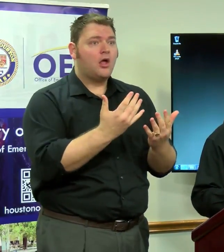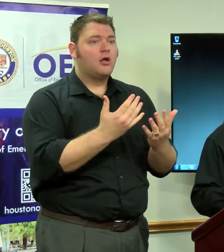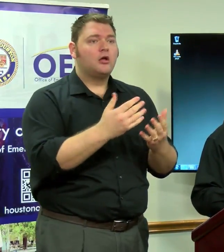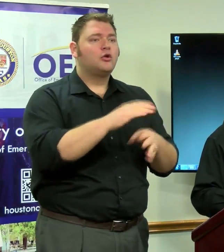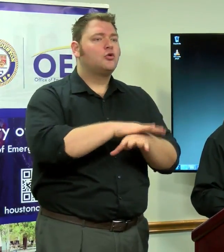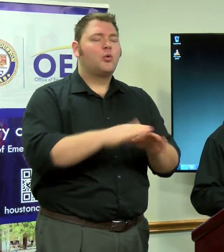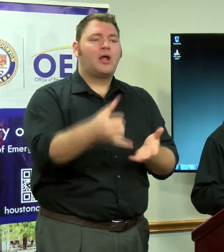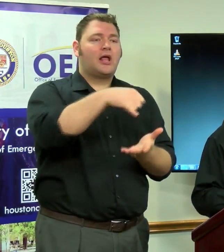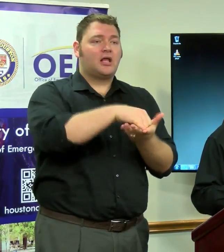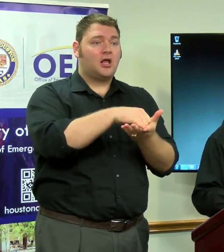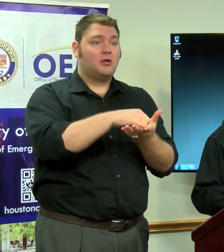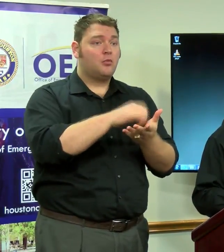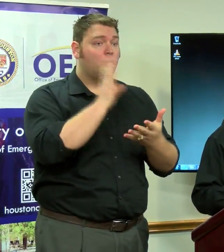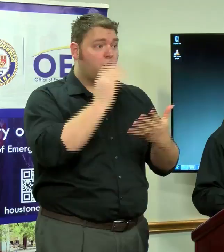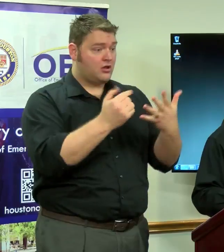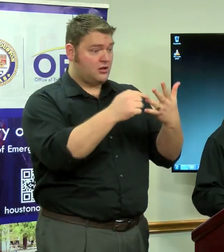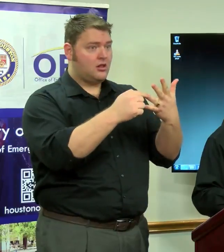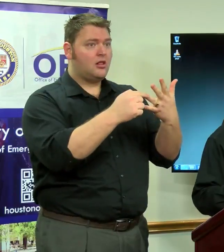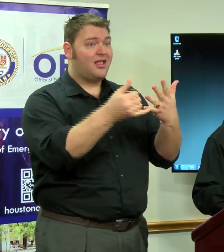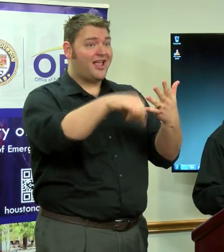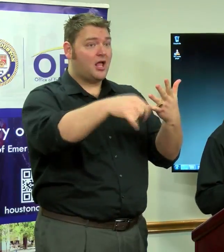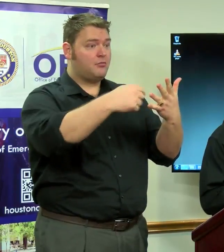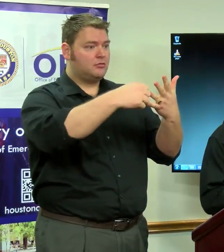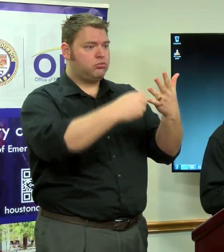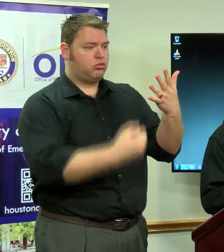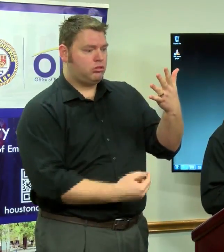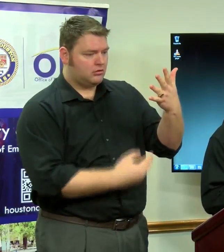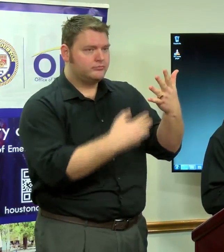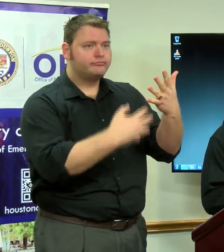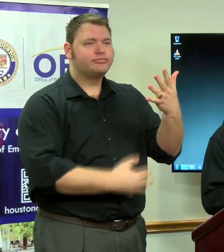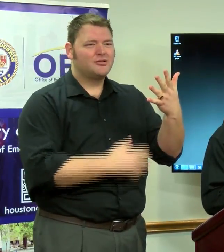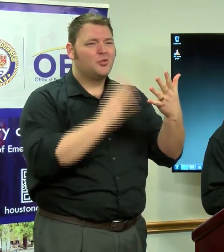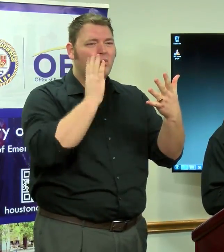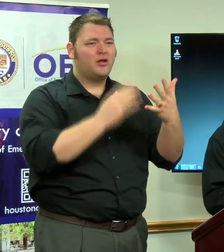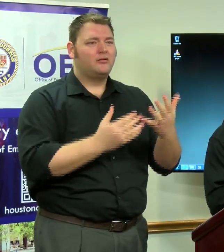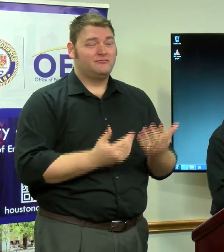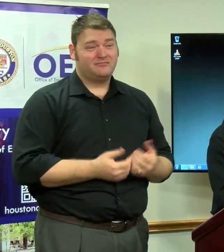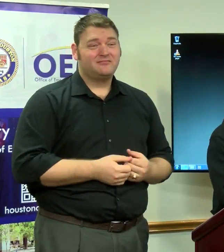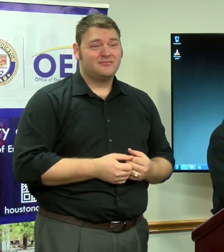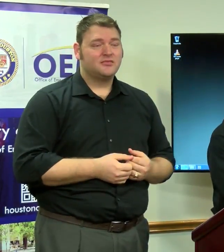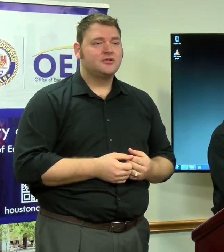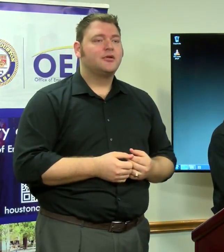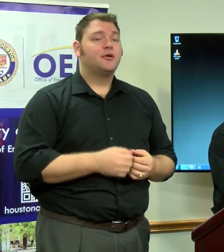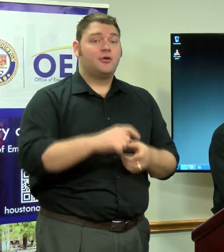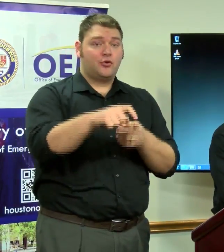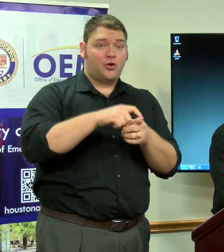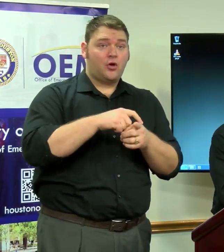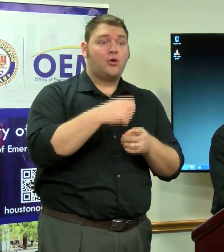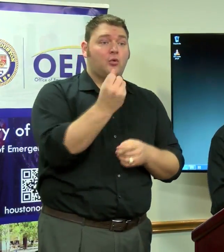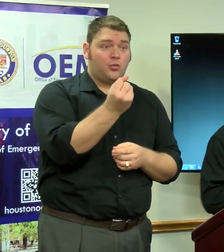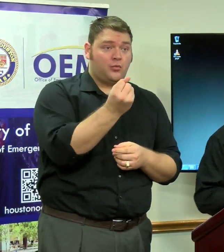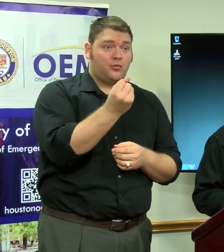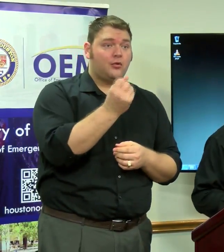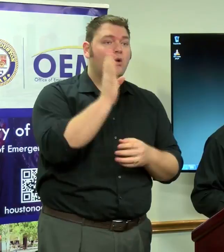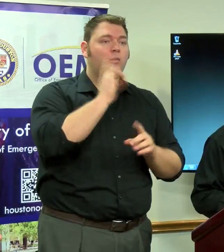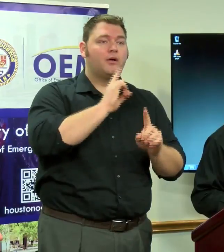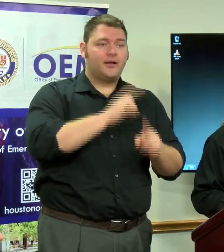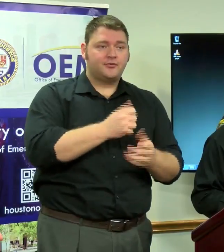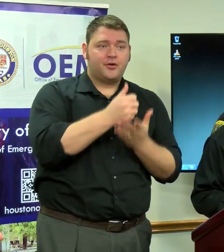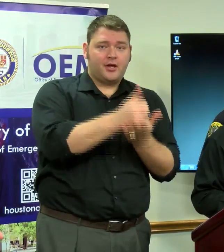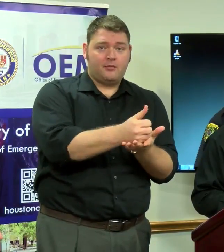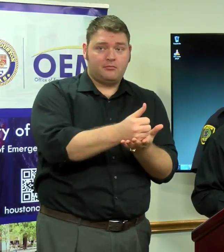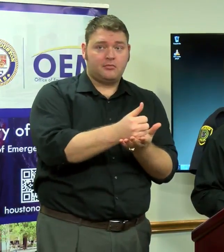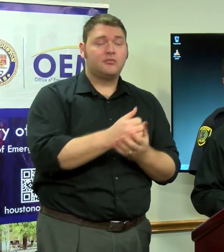So don't hang up. We will get to you. So the calls are coming in through 911. Whatever staffing we need to do to make sure that we